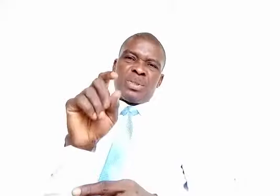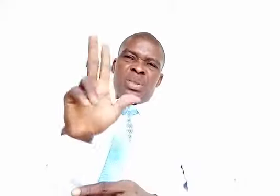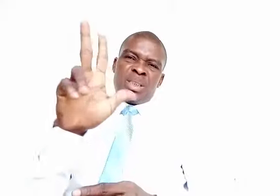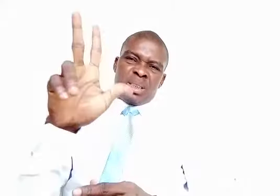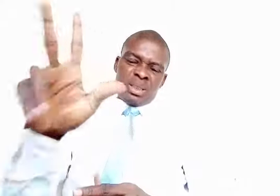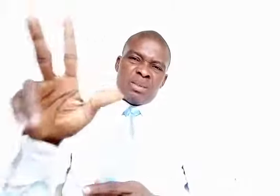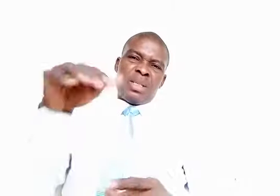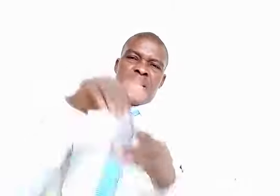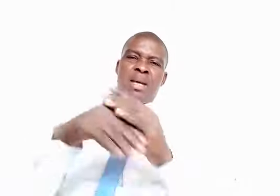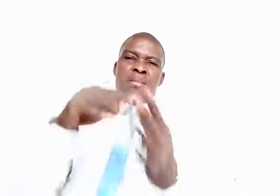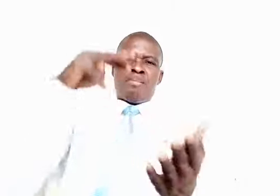in March.